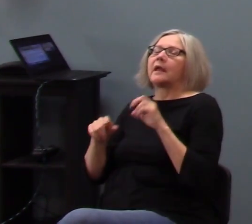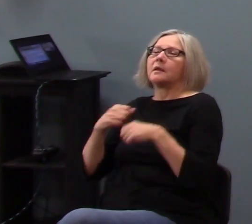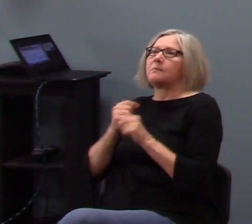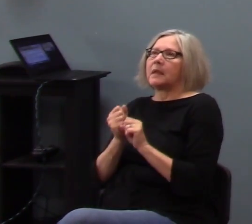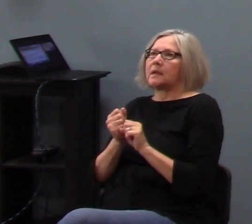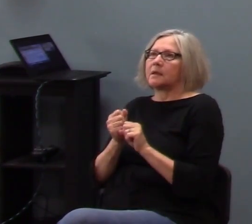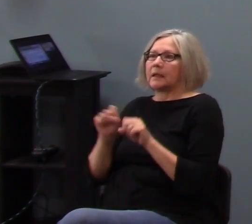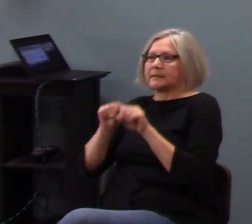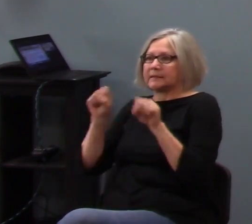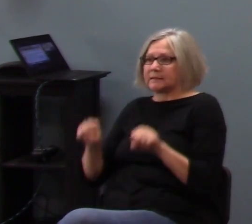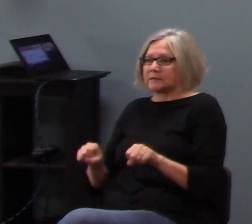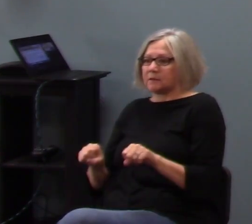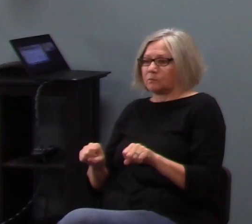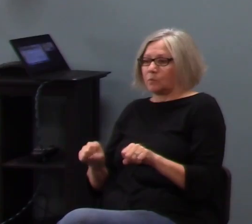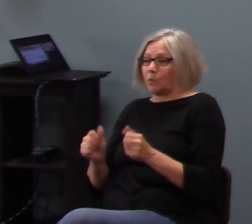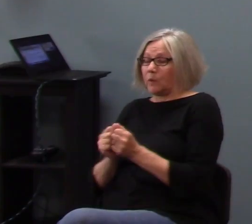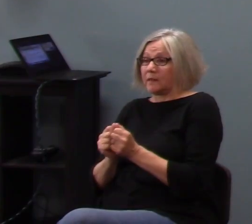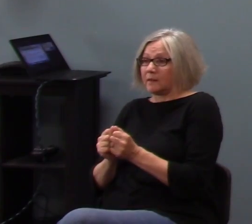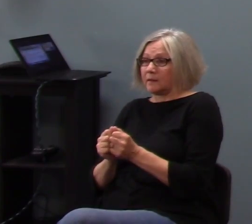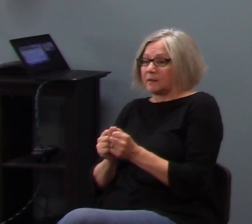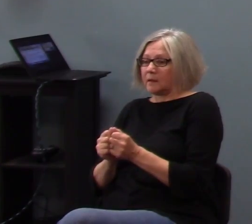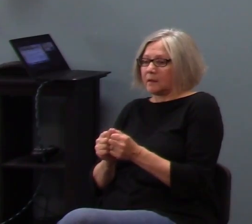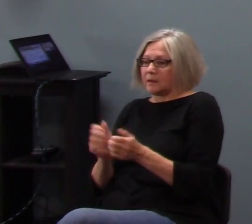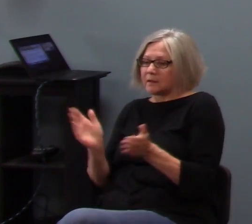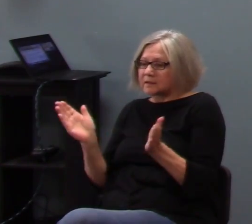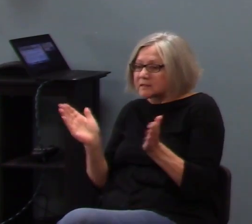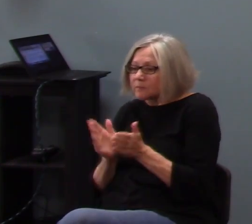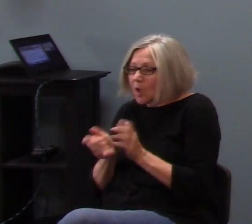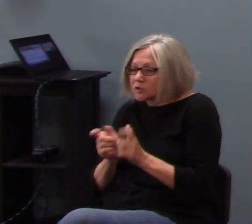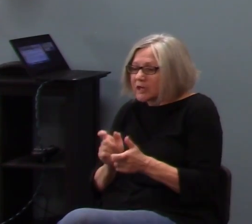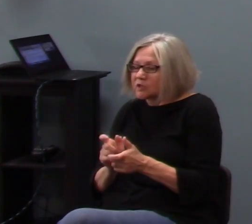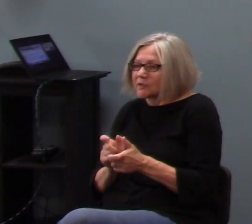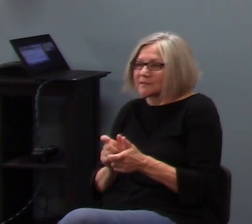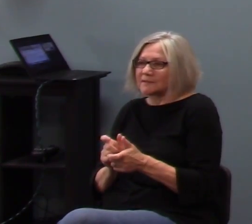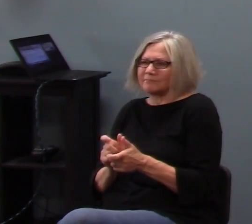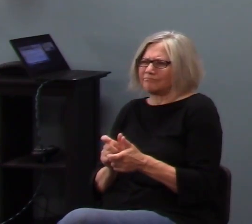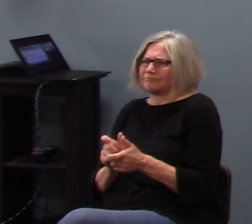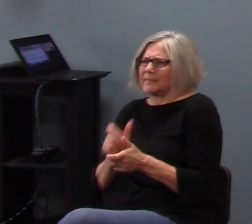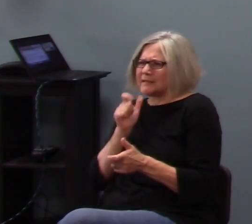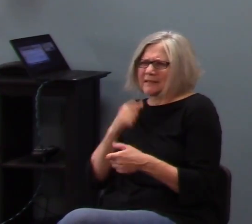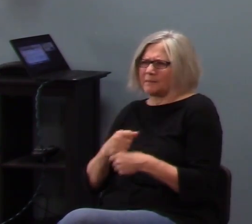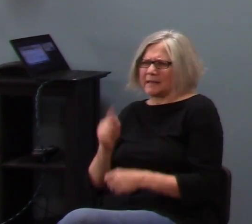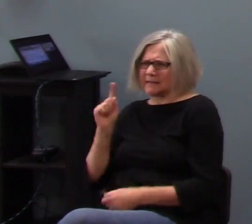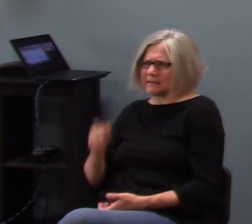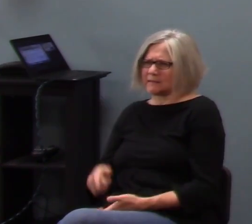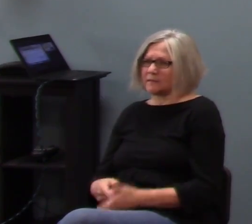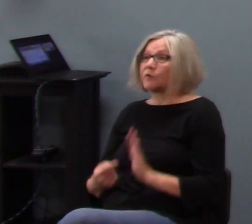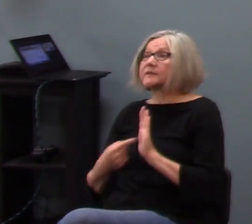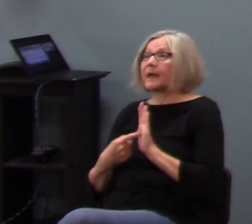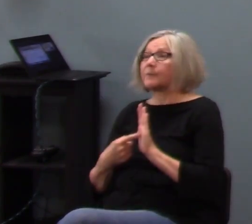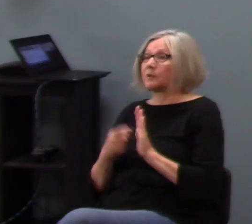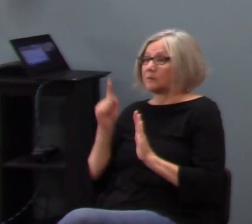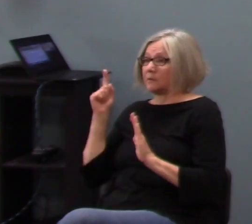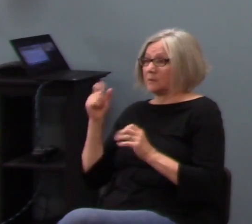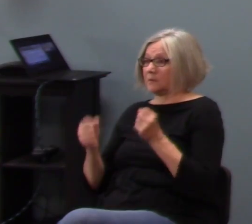changes, then it doesn't really make sense. For example, you look at a Mustang.